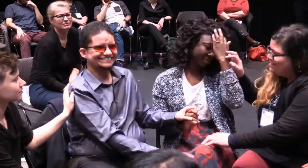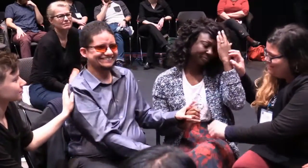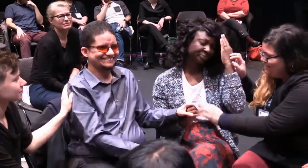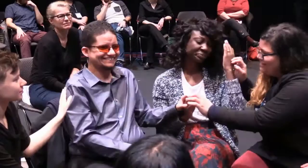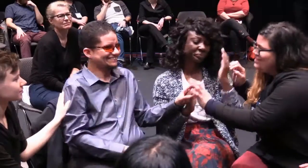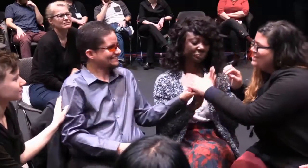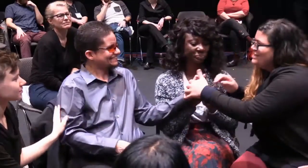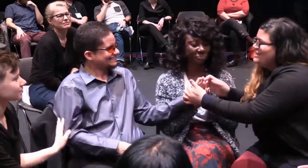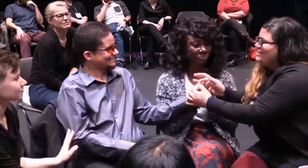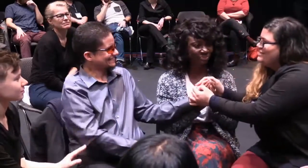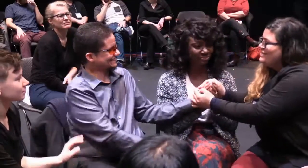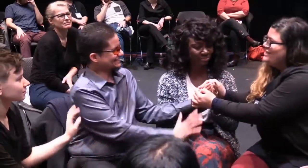Thank you.